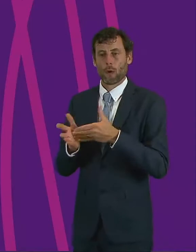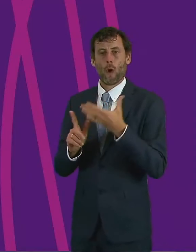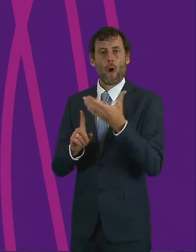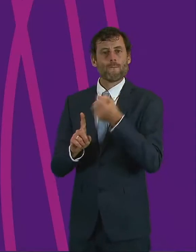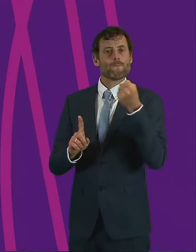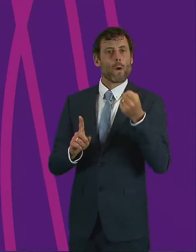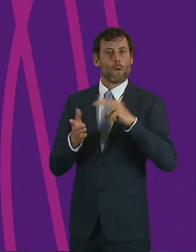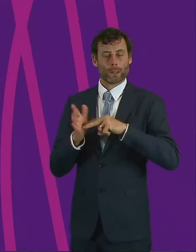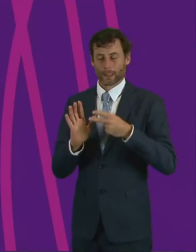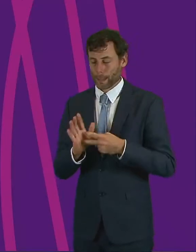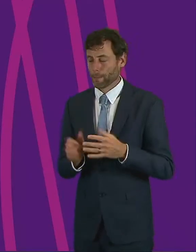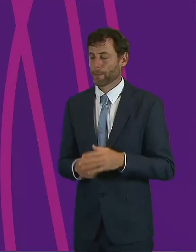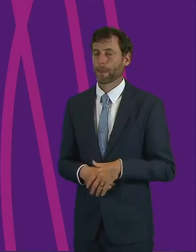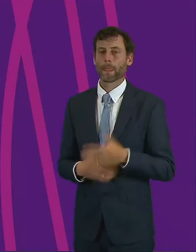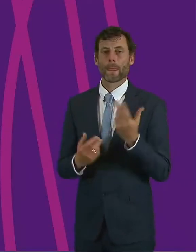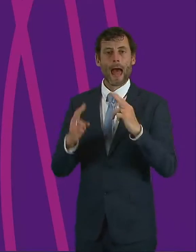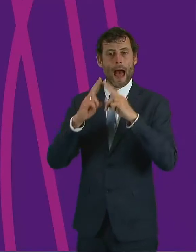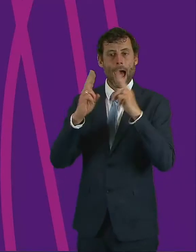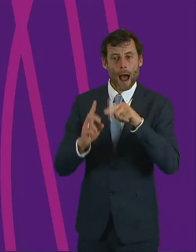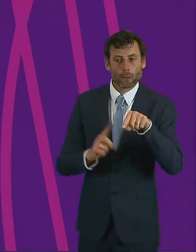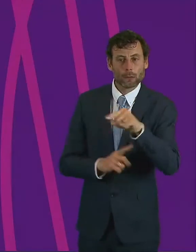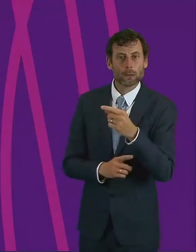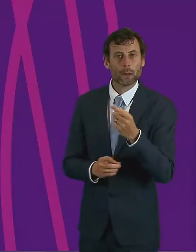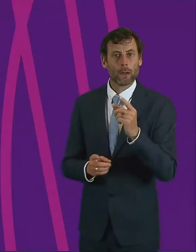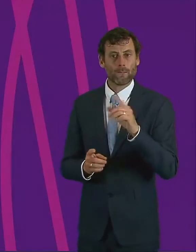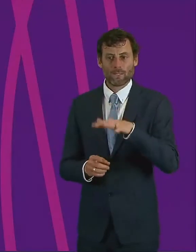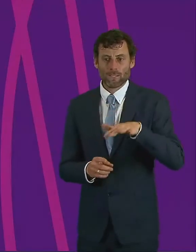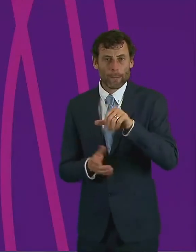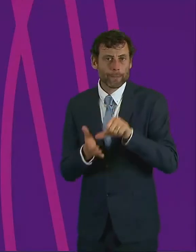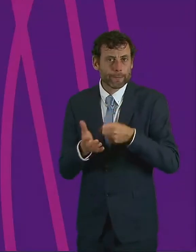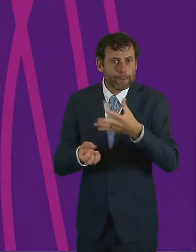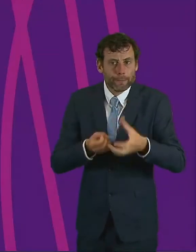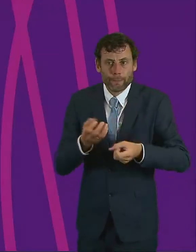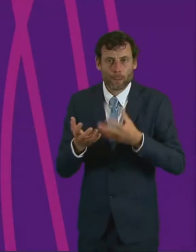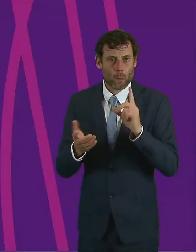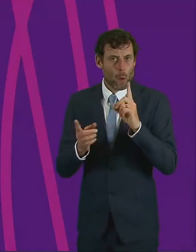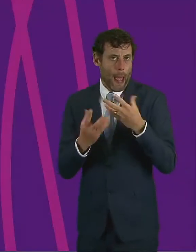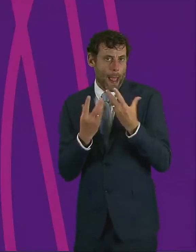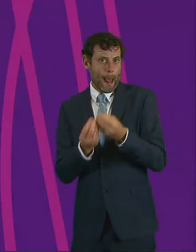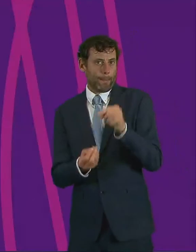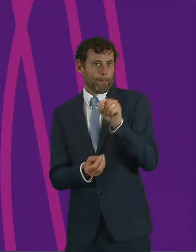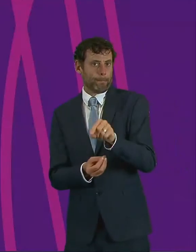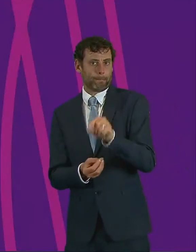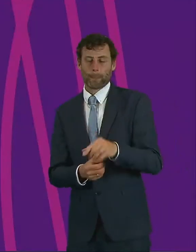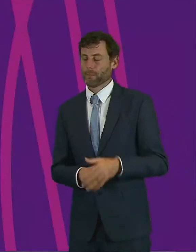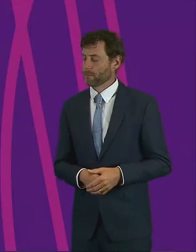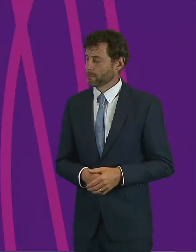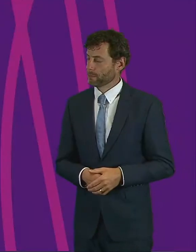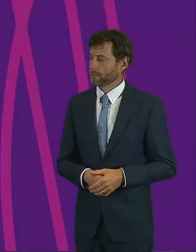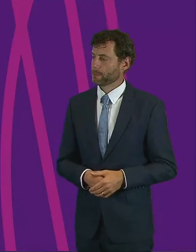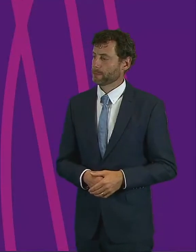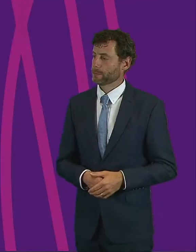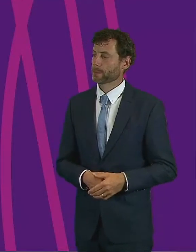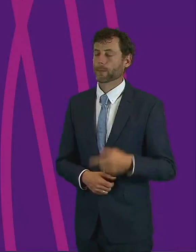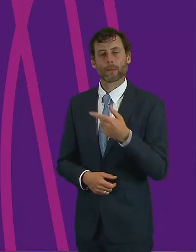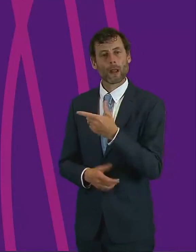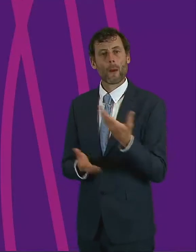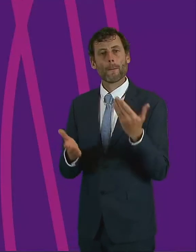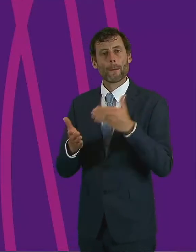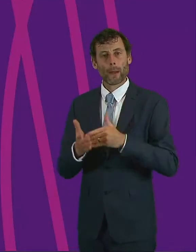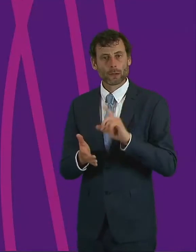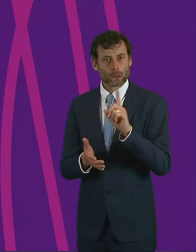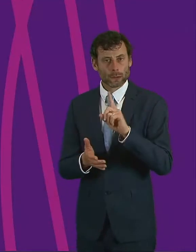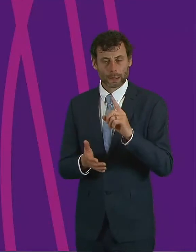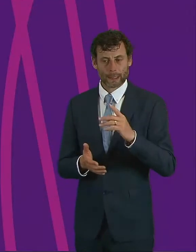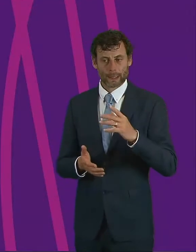in financial difficulty, and still, now into July, just silence on the question of reasonable fiscal flexibilities for